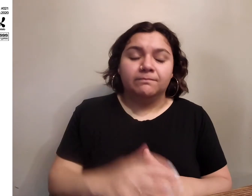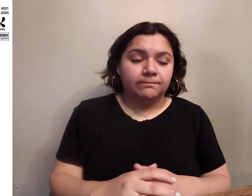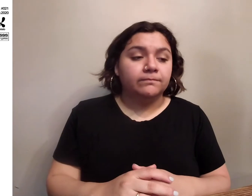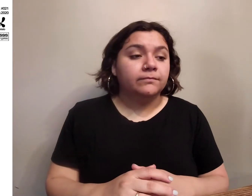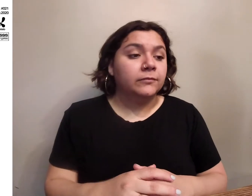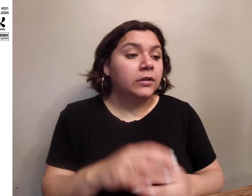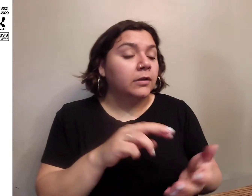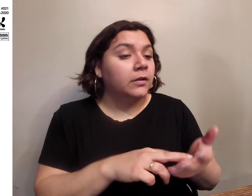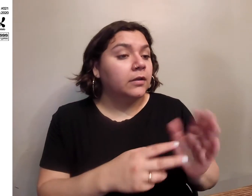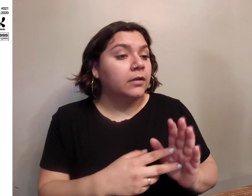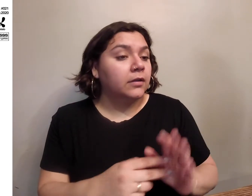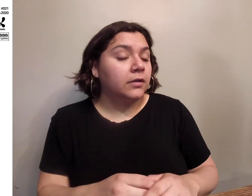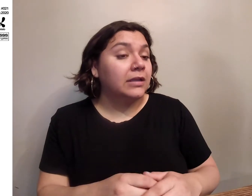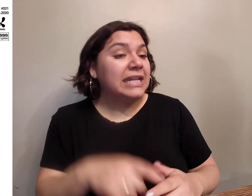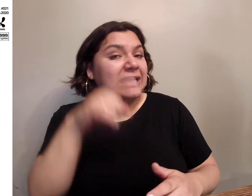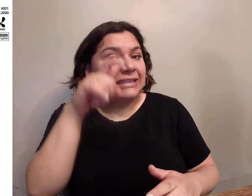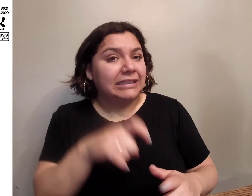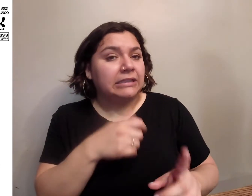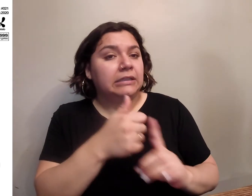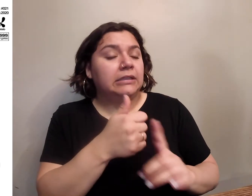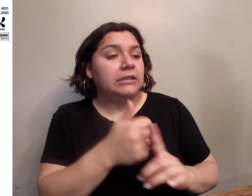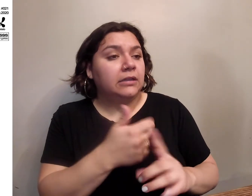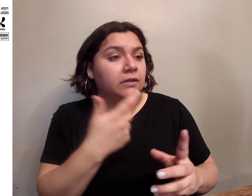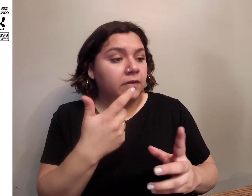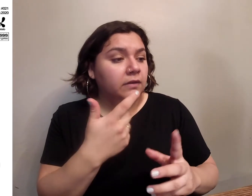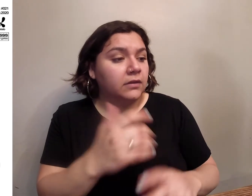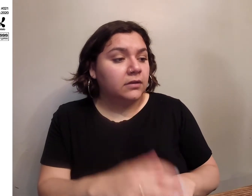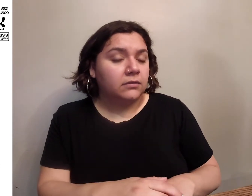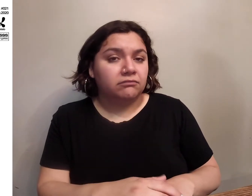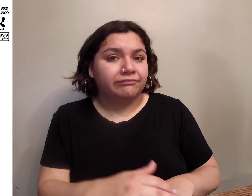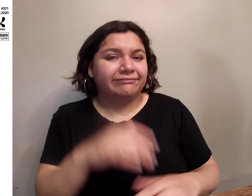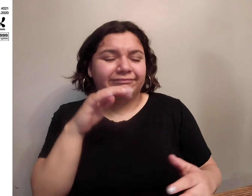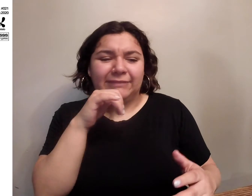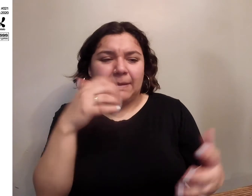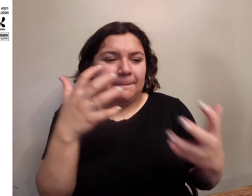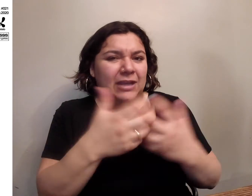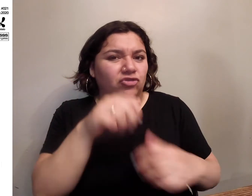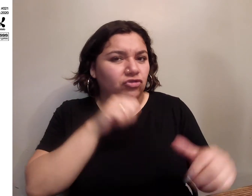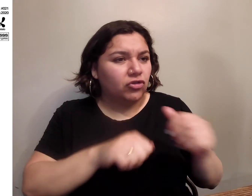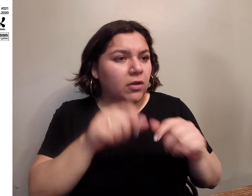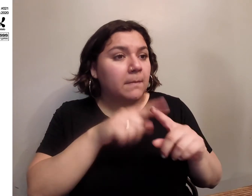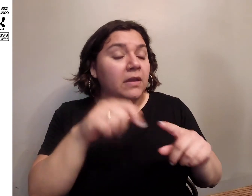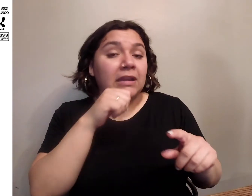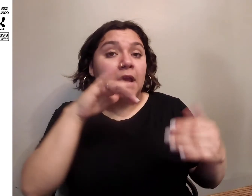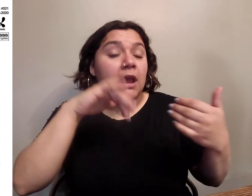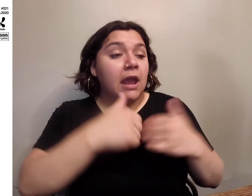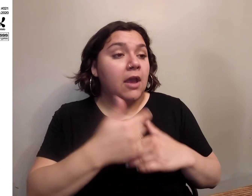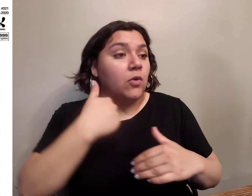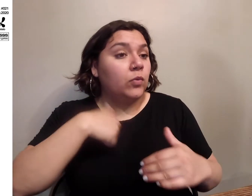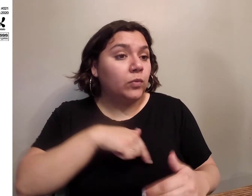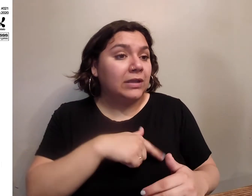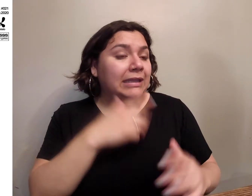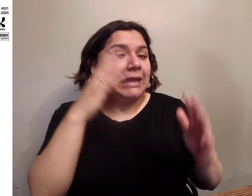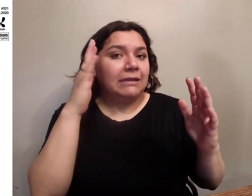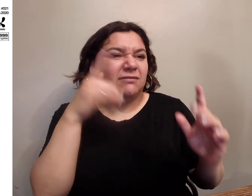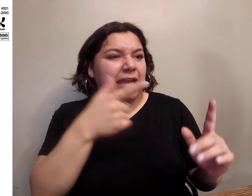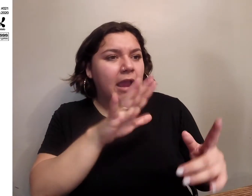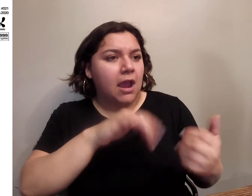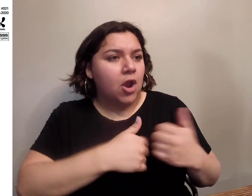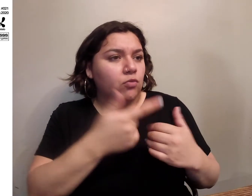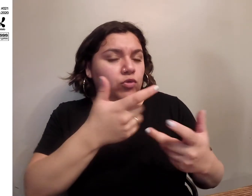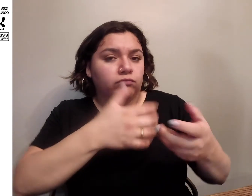These cities are incongruous to each other, but not in the way that you expressed